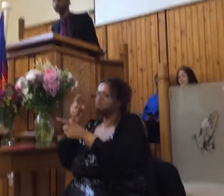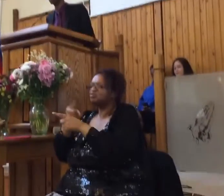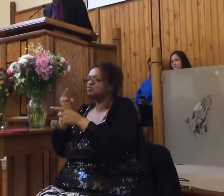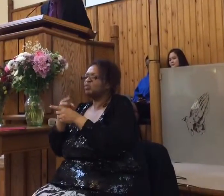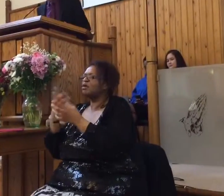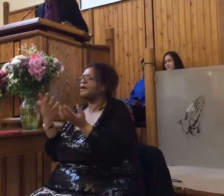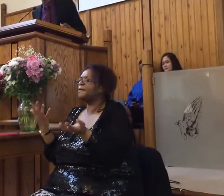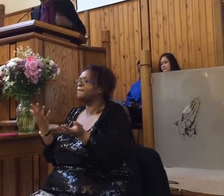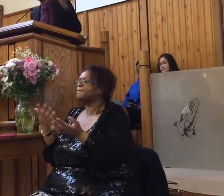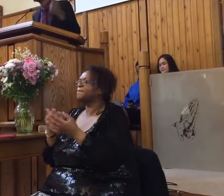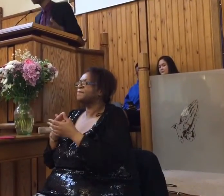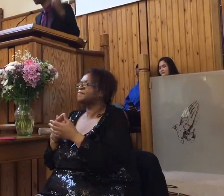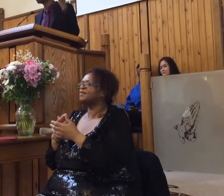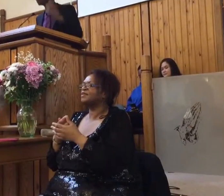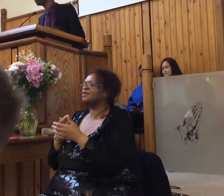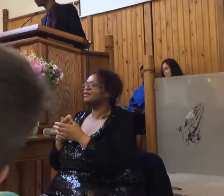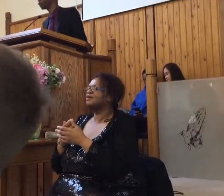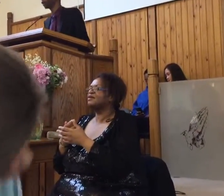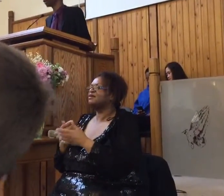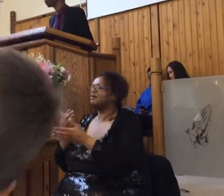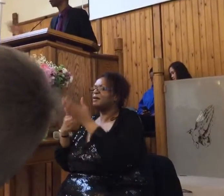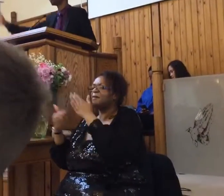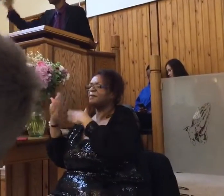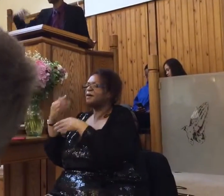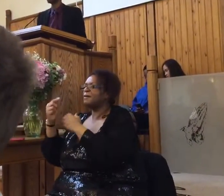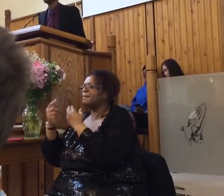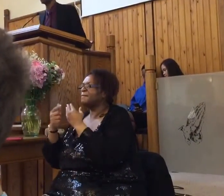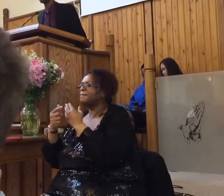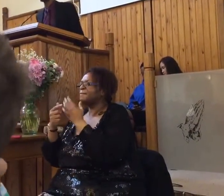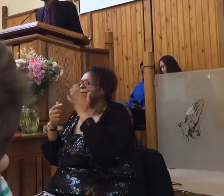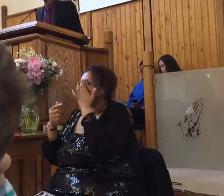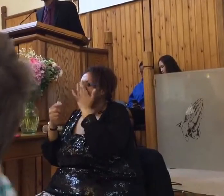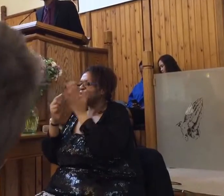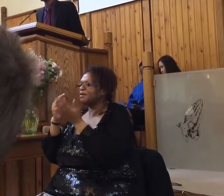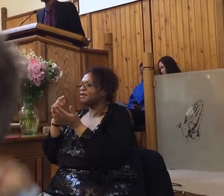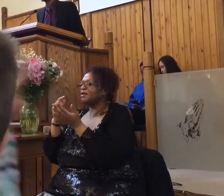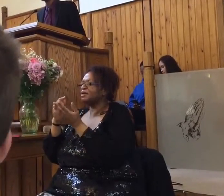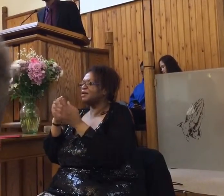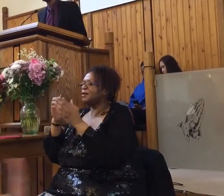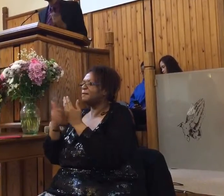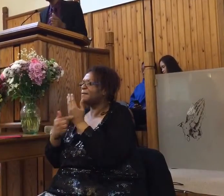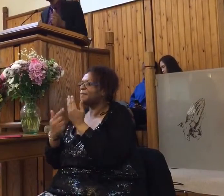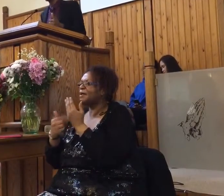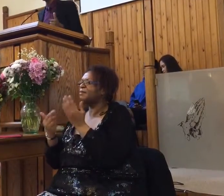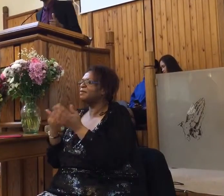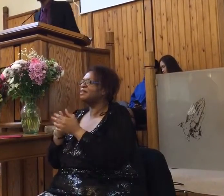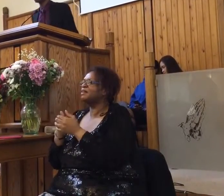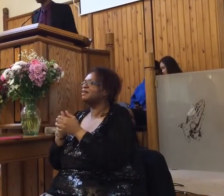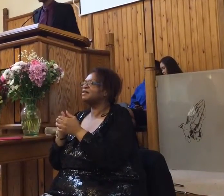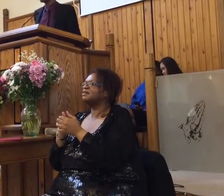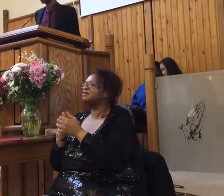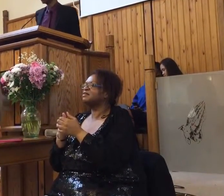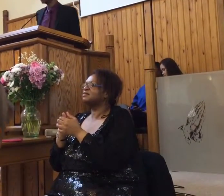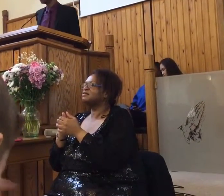about Babylon is fallen, Babylon is fallen, come out of my people. When you go there,